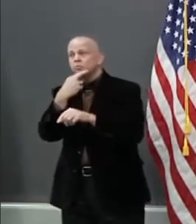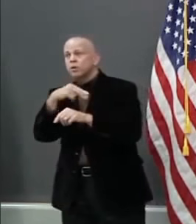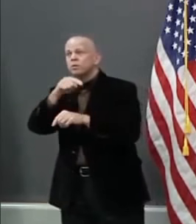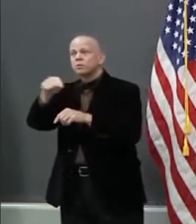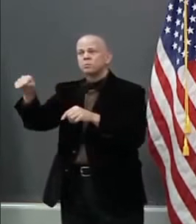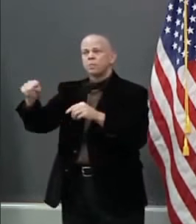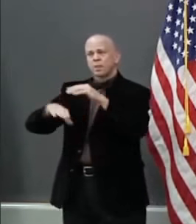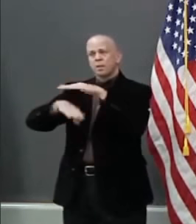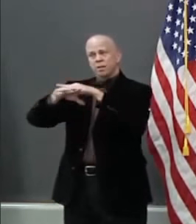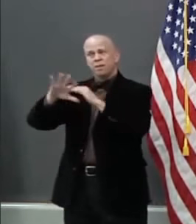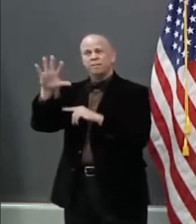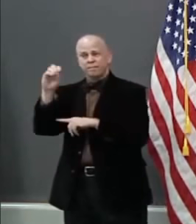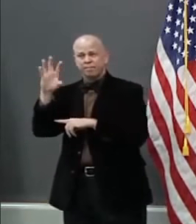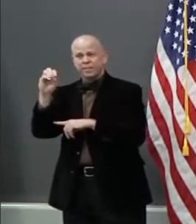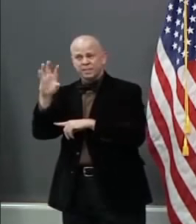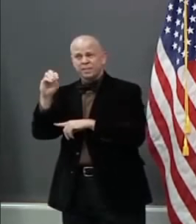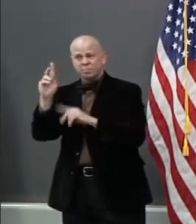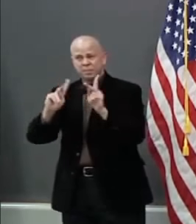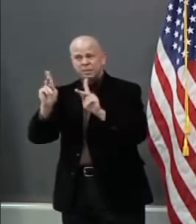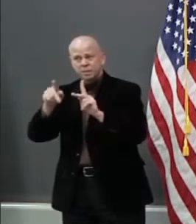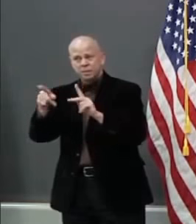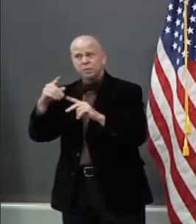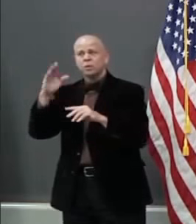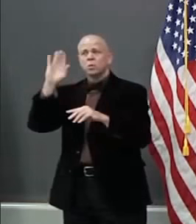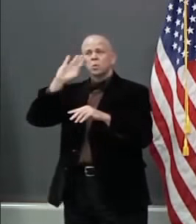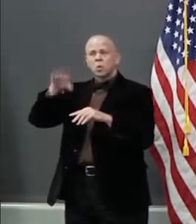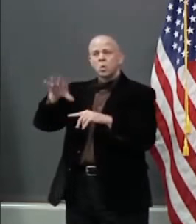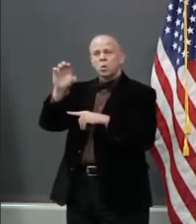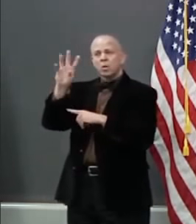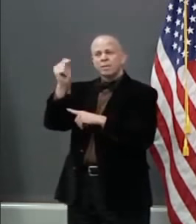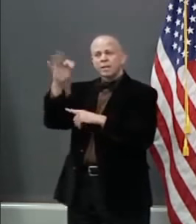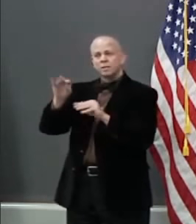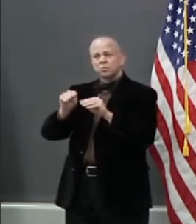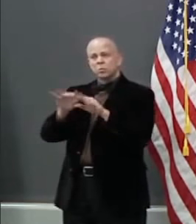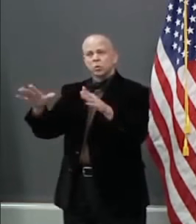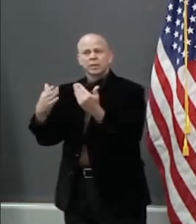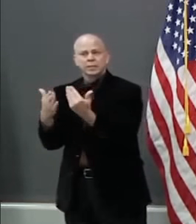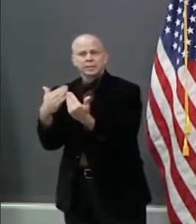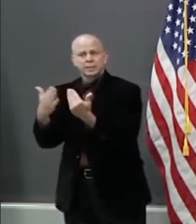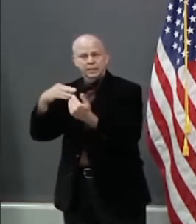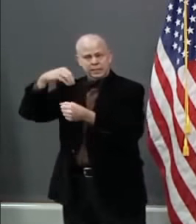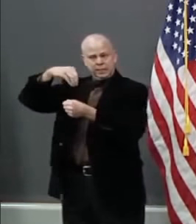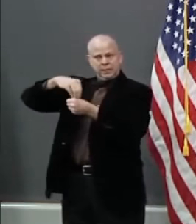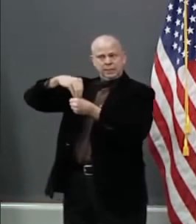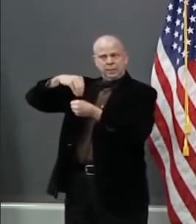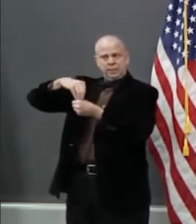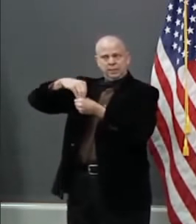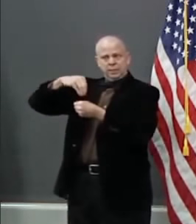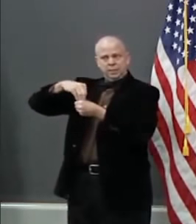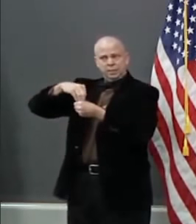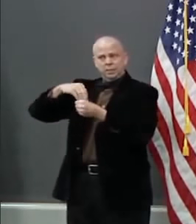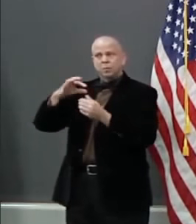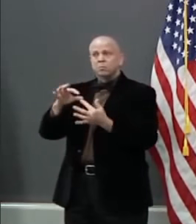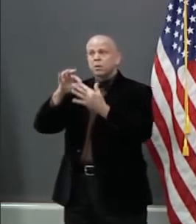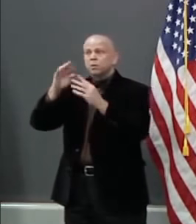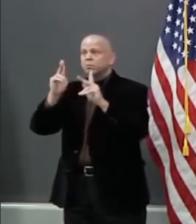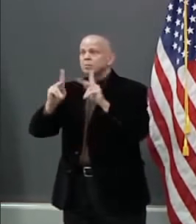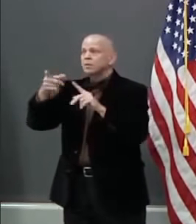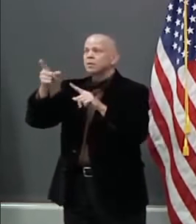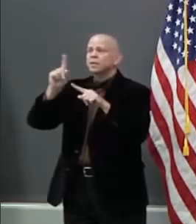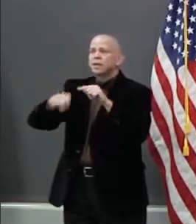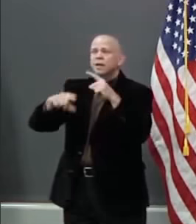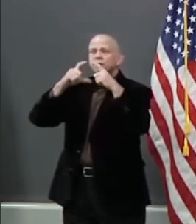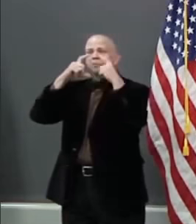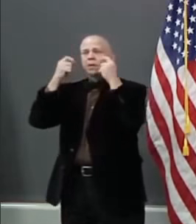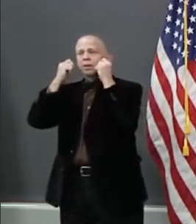people, because we know that COVID-19 spreads more easily in these indoor settings, especially when people cannot keep their masks on, such